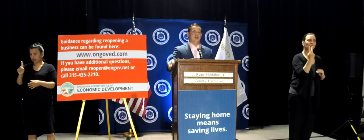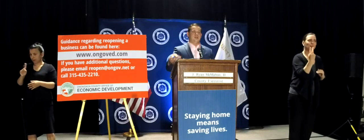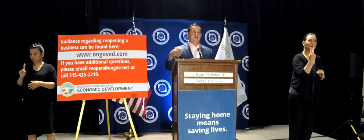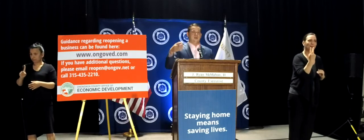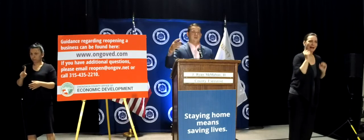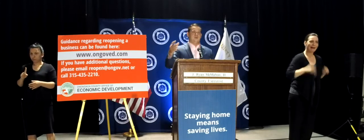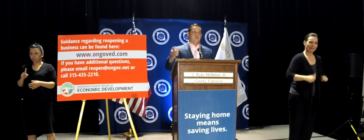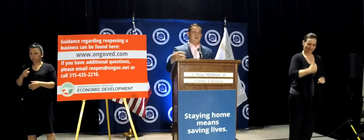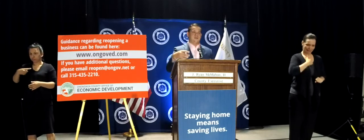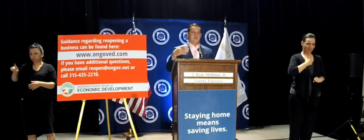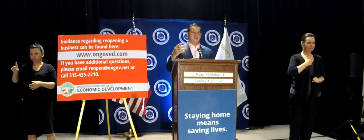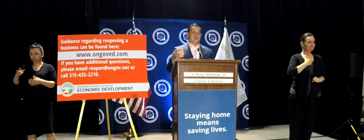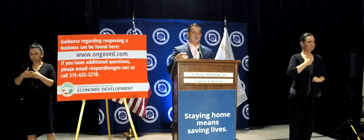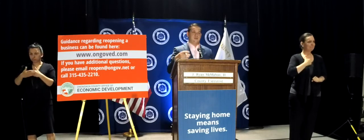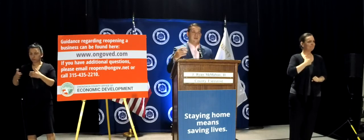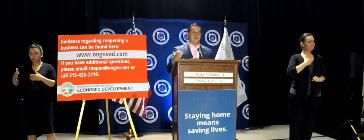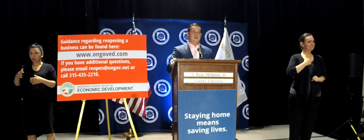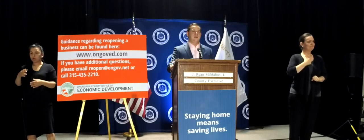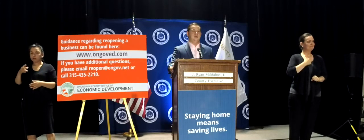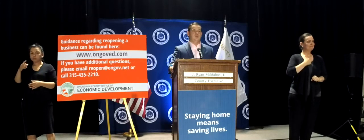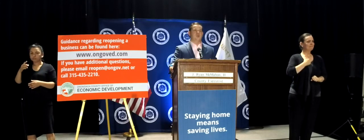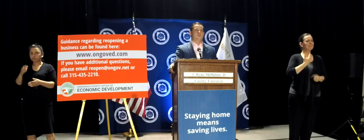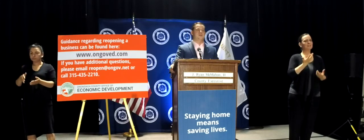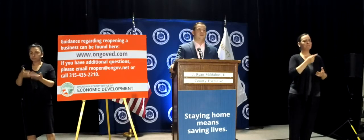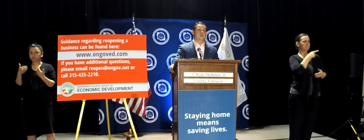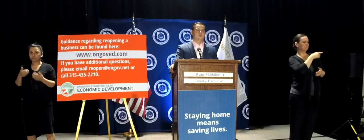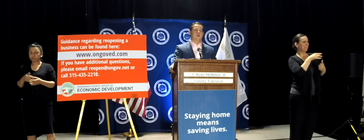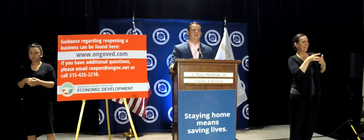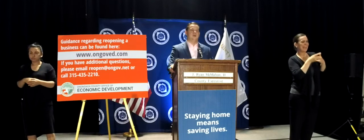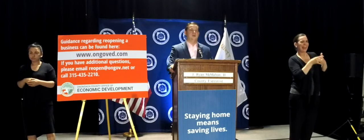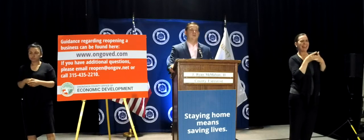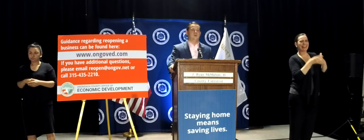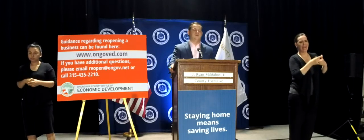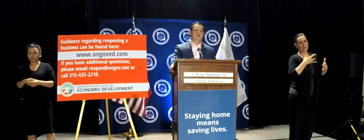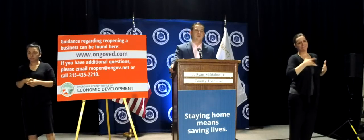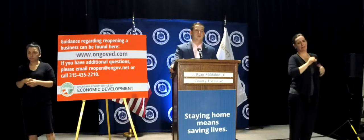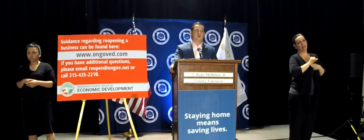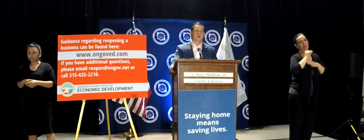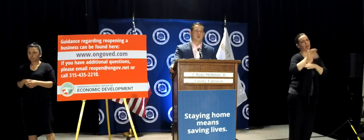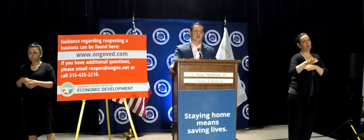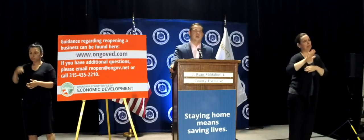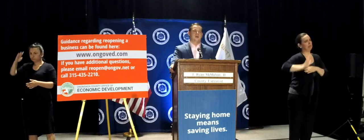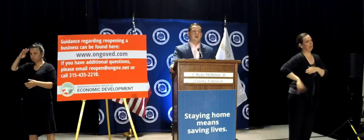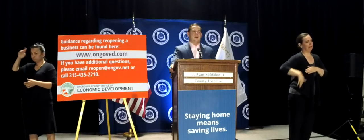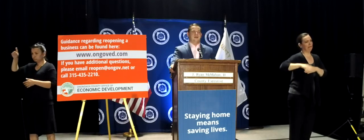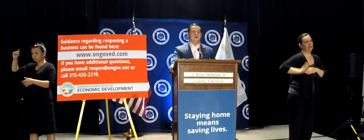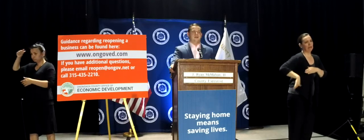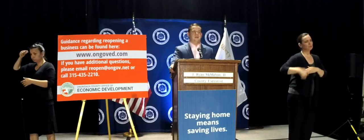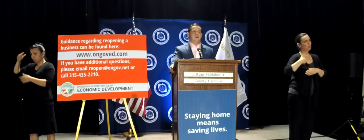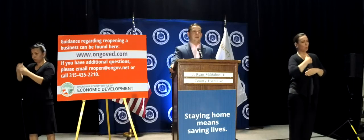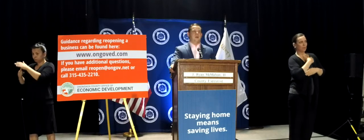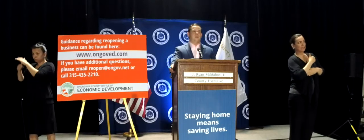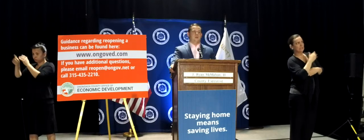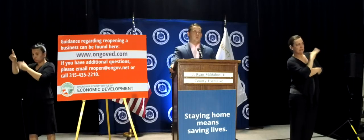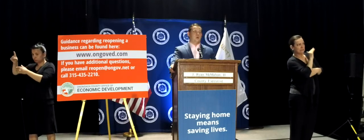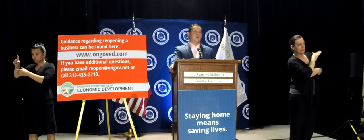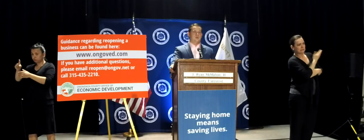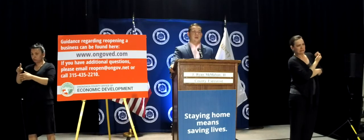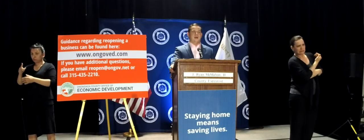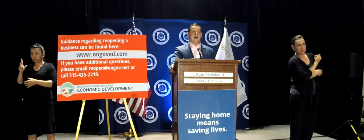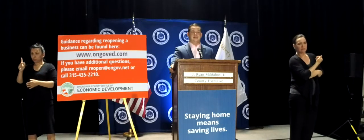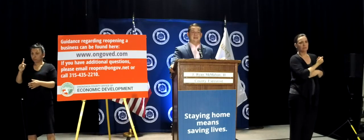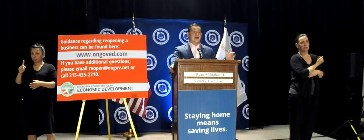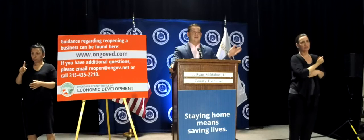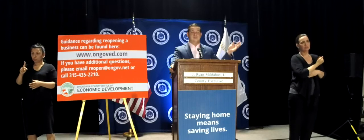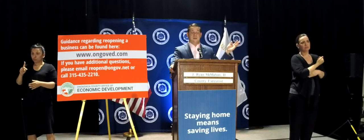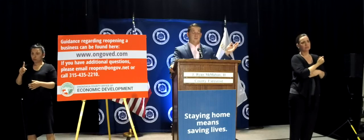was a change in the governor's presentation today. More specifics were given in what phase 2 is going to look like. I think they're probably working through